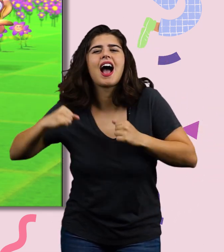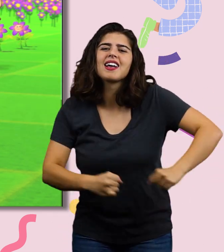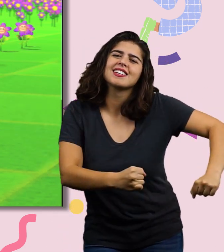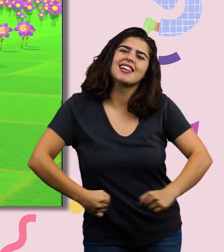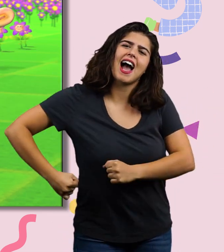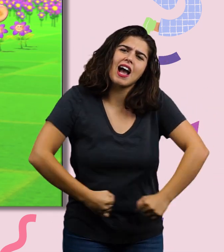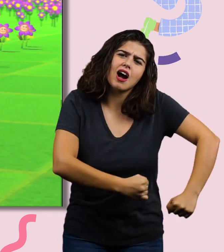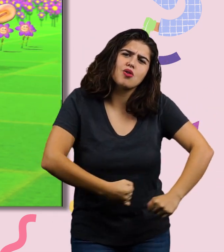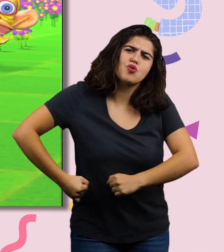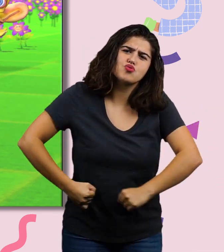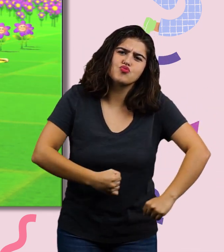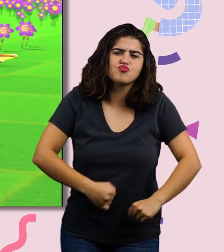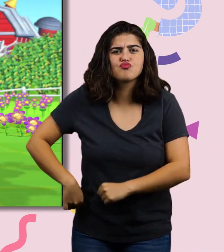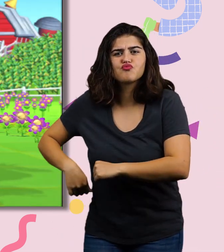farm,